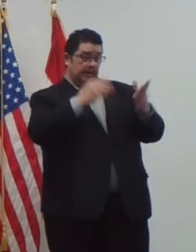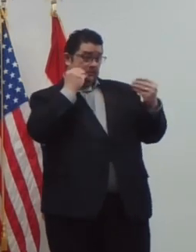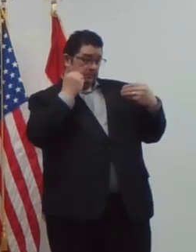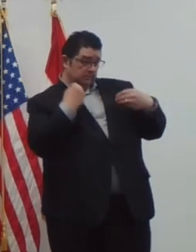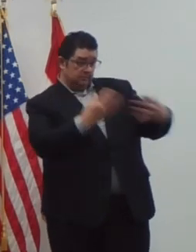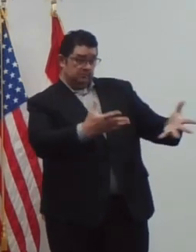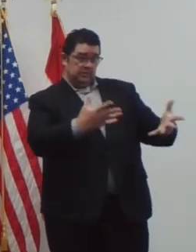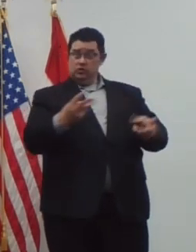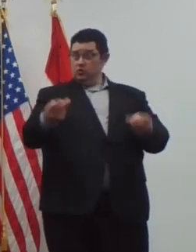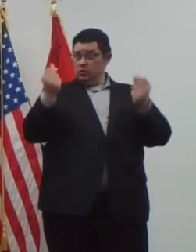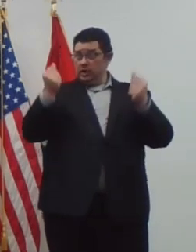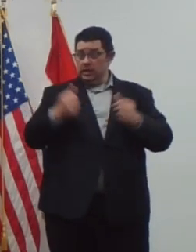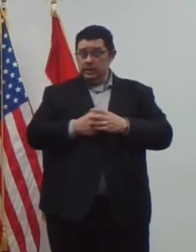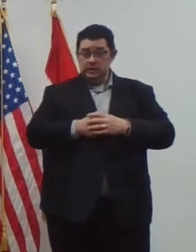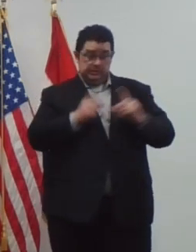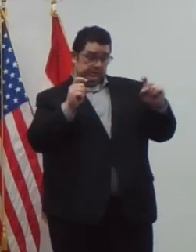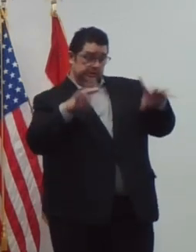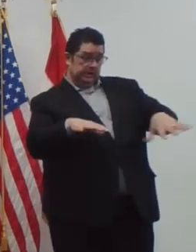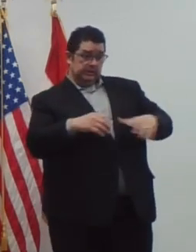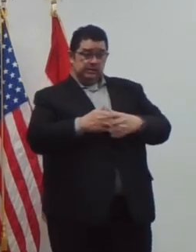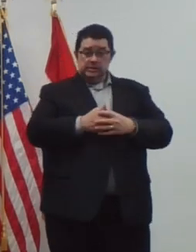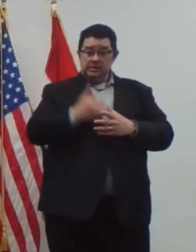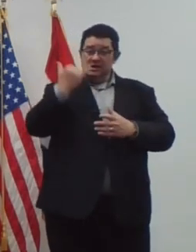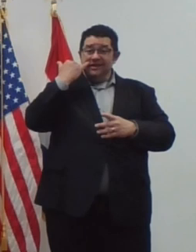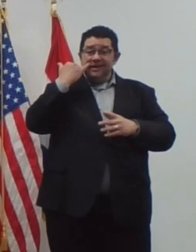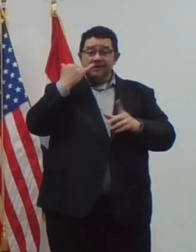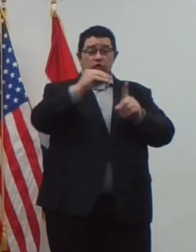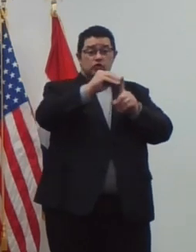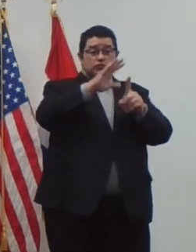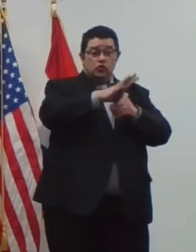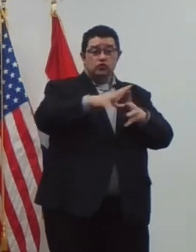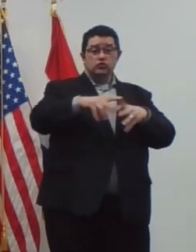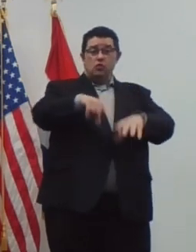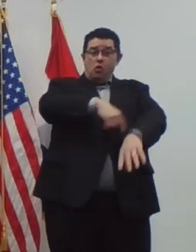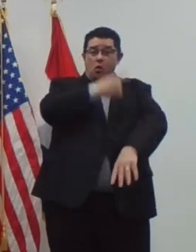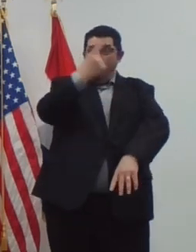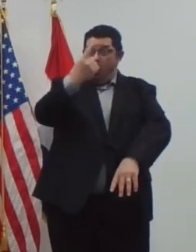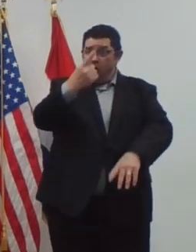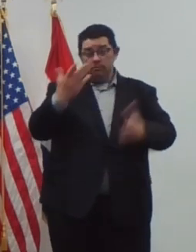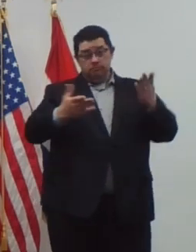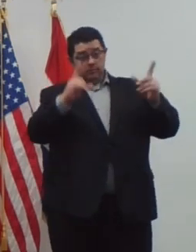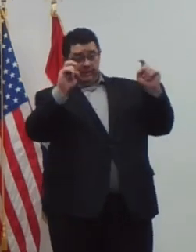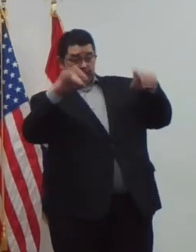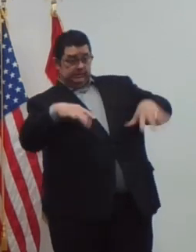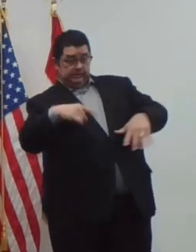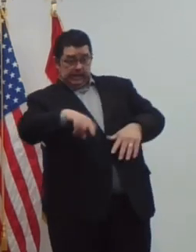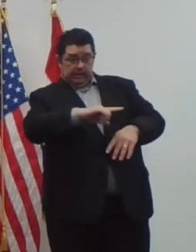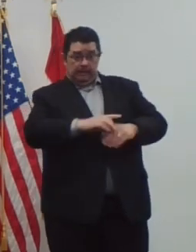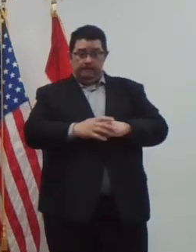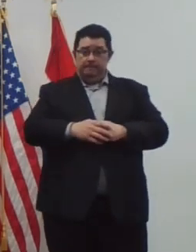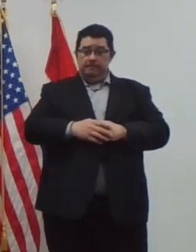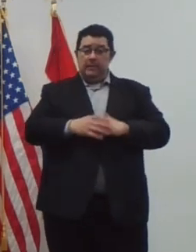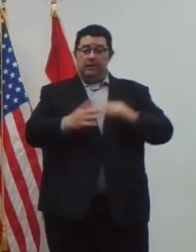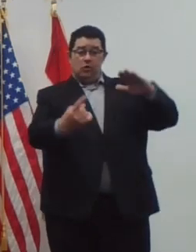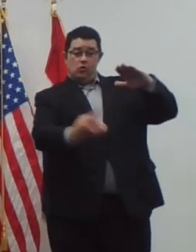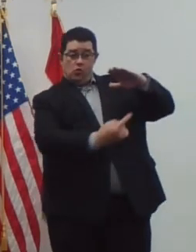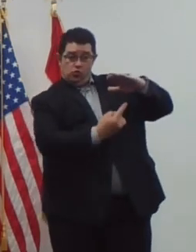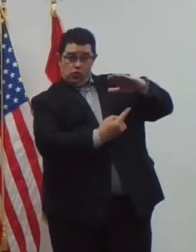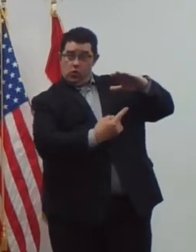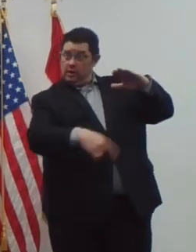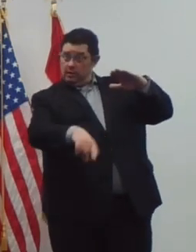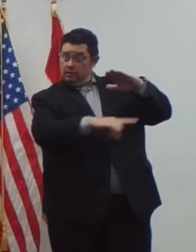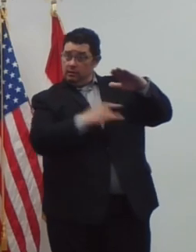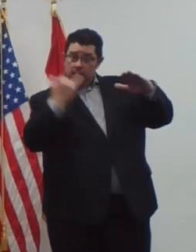if their exposure was significant, then we can even test them. And then regardless, quarantine them